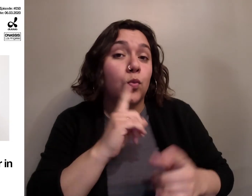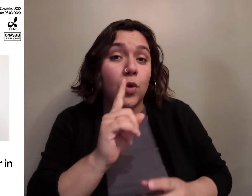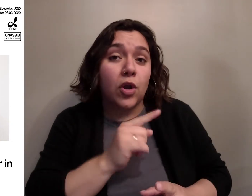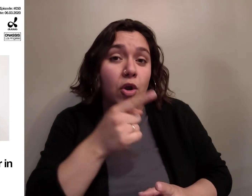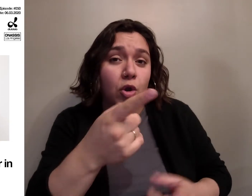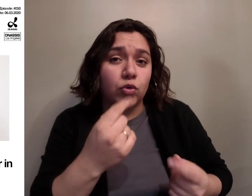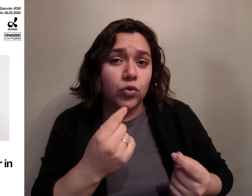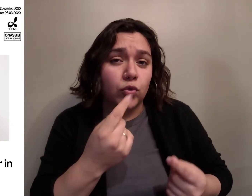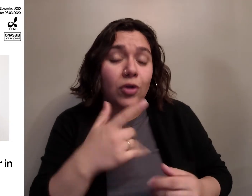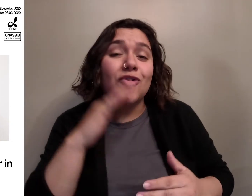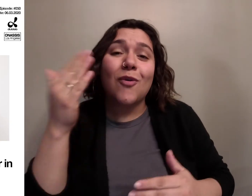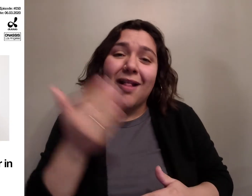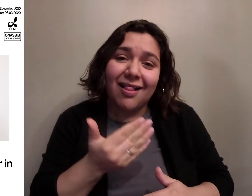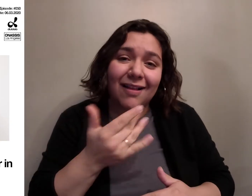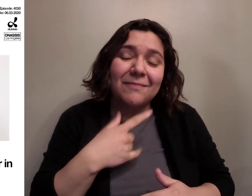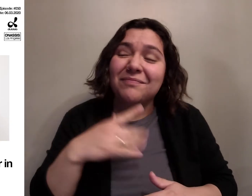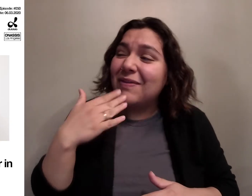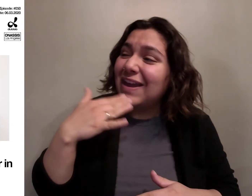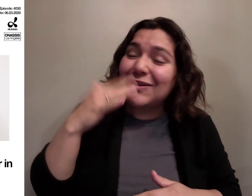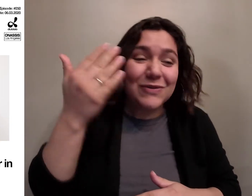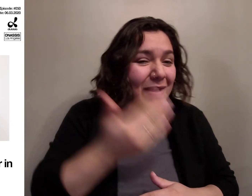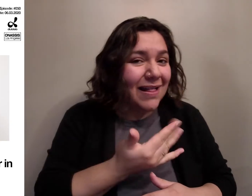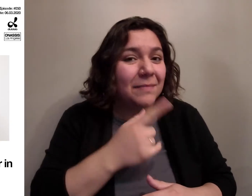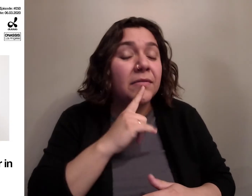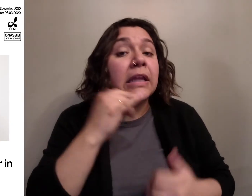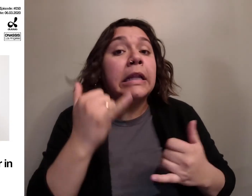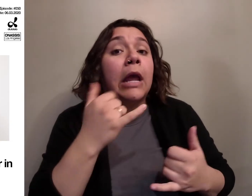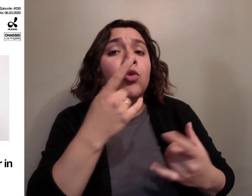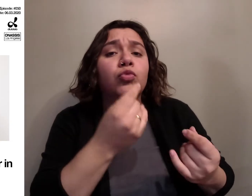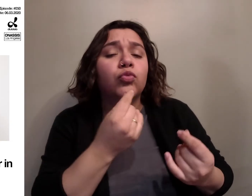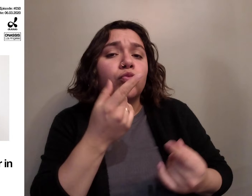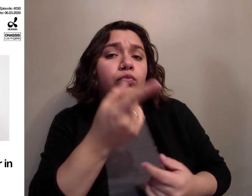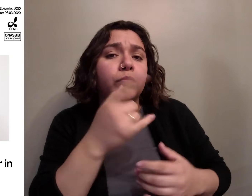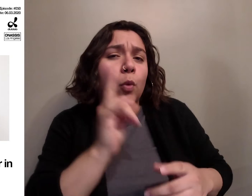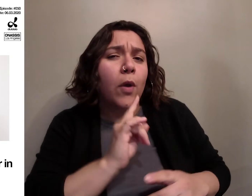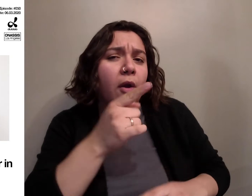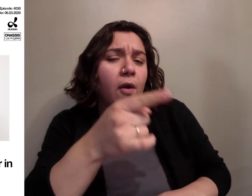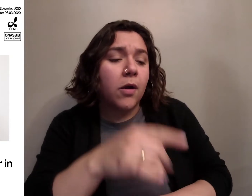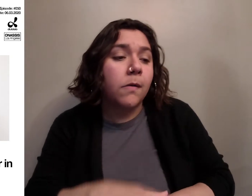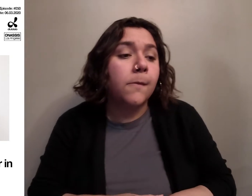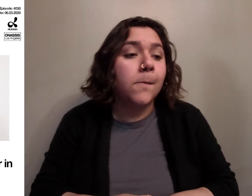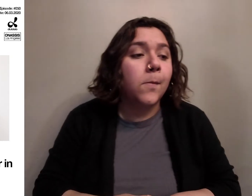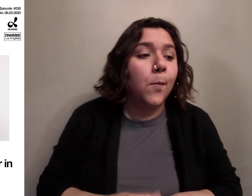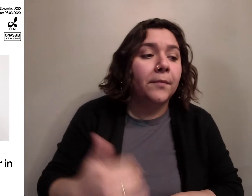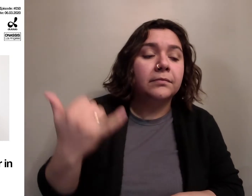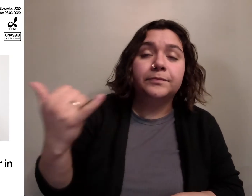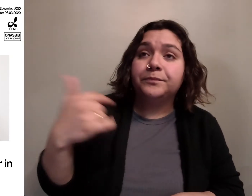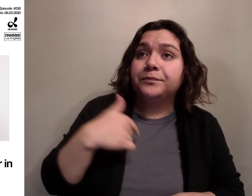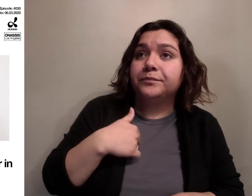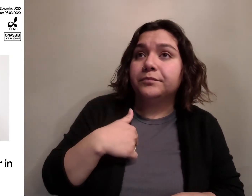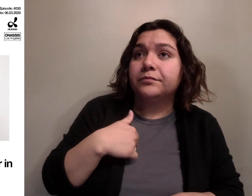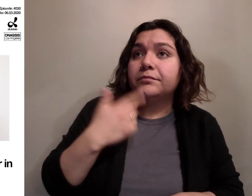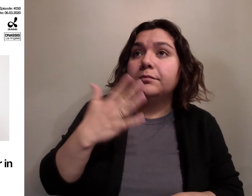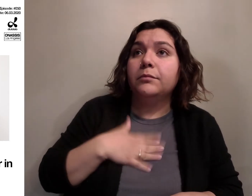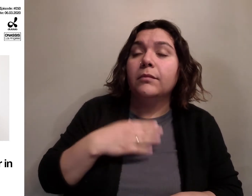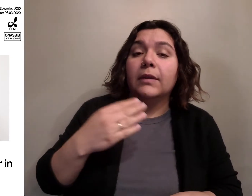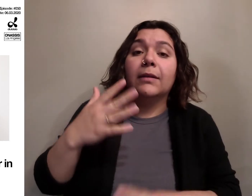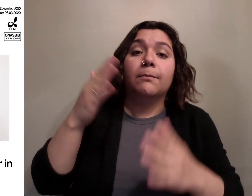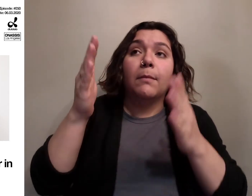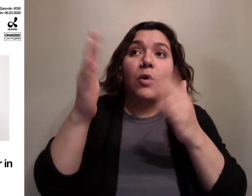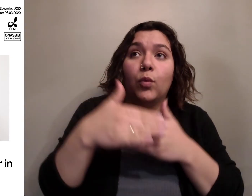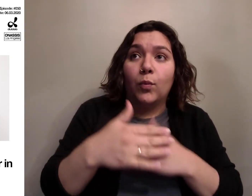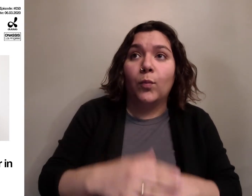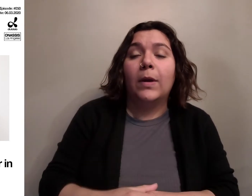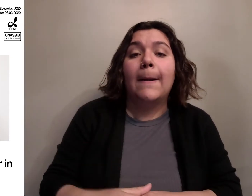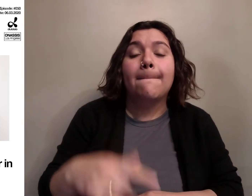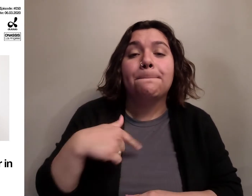the series. Where do I find you? Thank you. You're very welcome. Where do I find you at the present moment? I